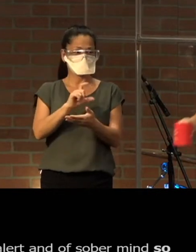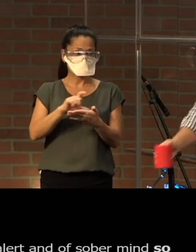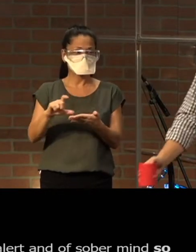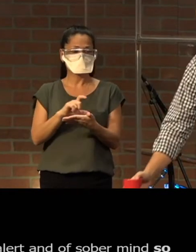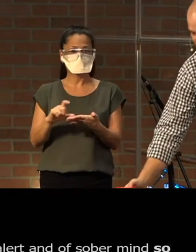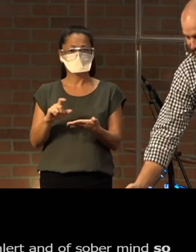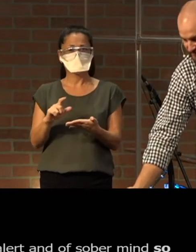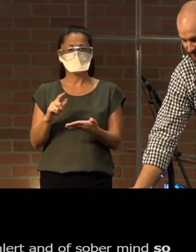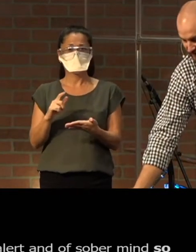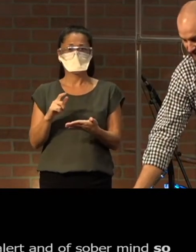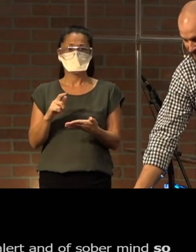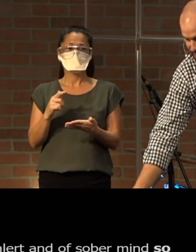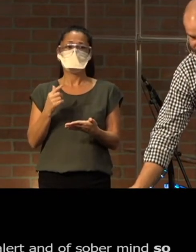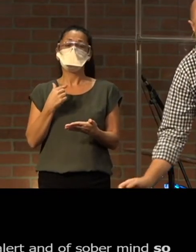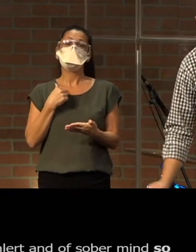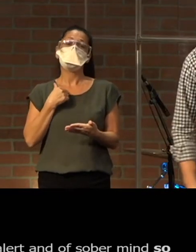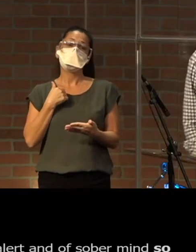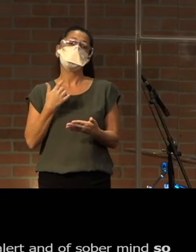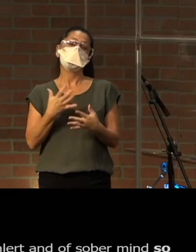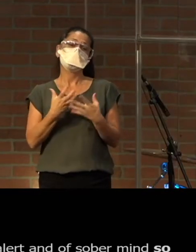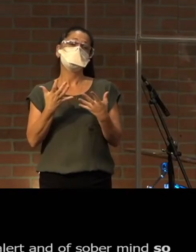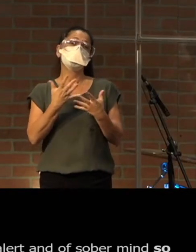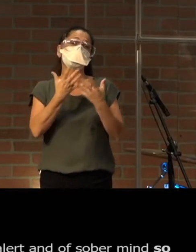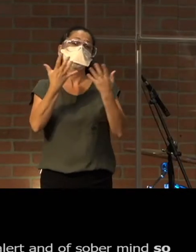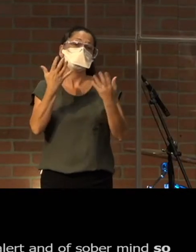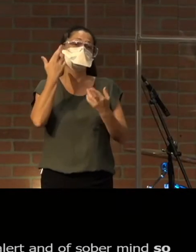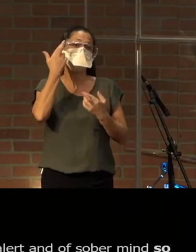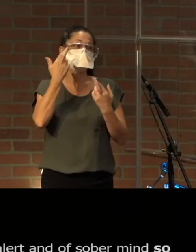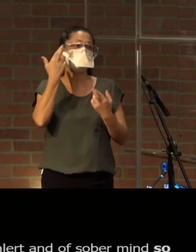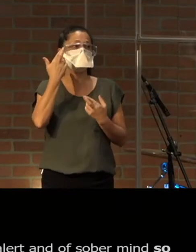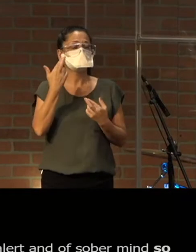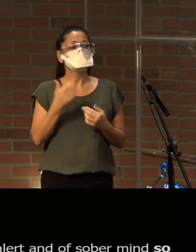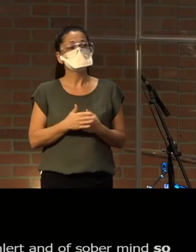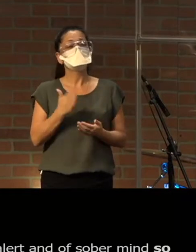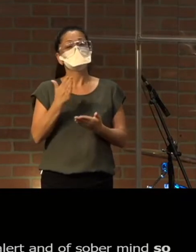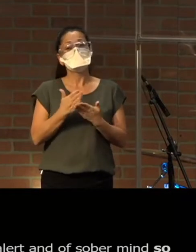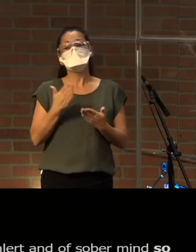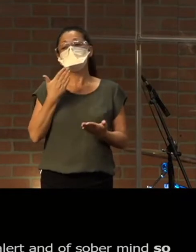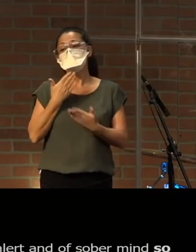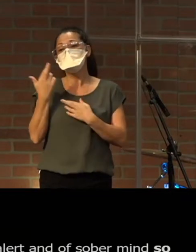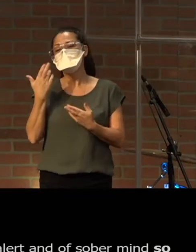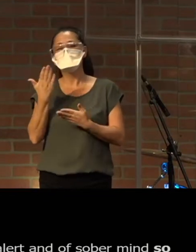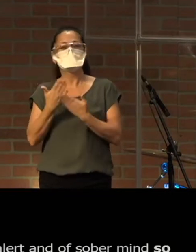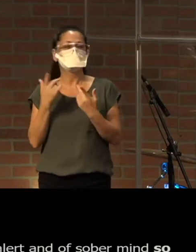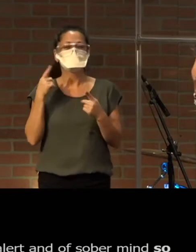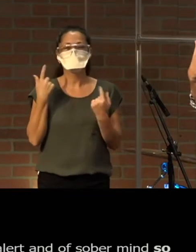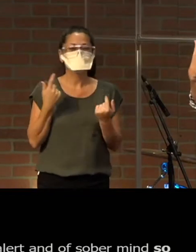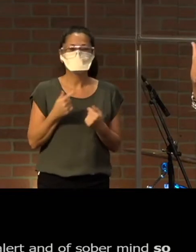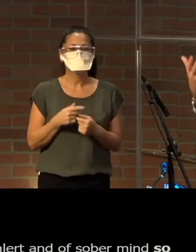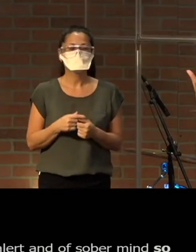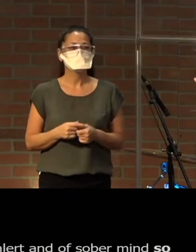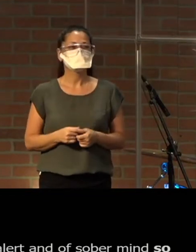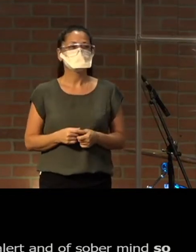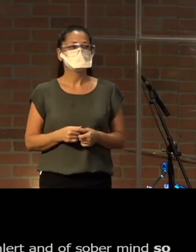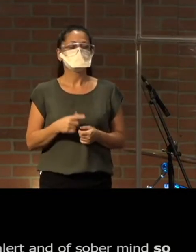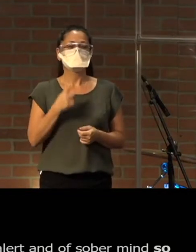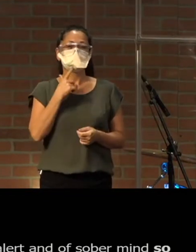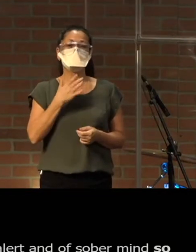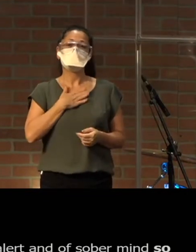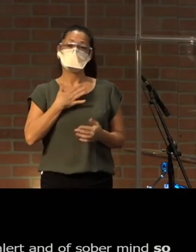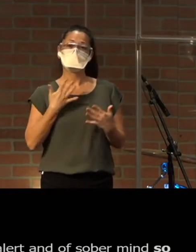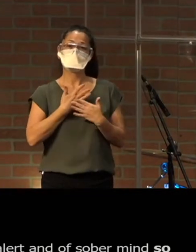And I've got a bunch of reasons for that, some of which are valid, some of which are absolutely ridiculous, like the main one, which is my fear of